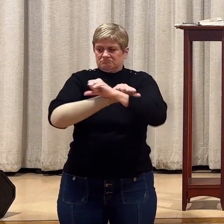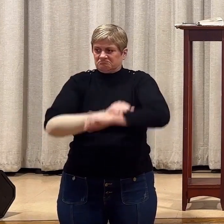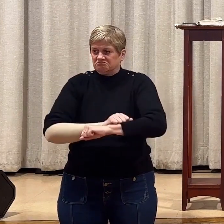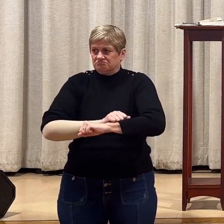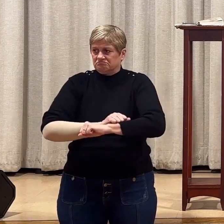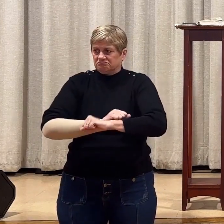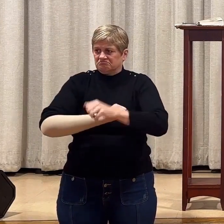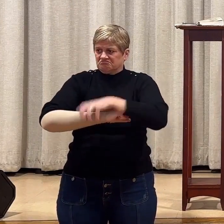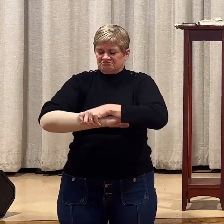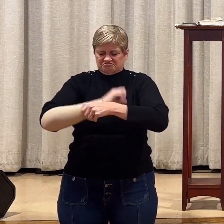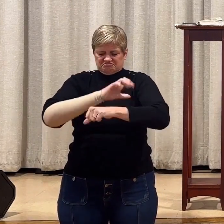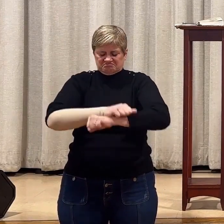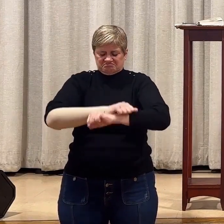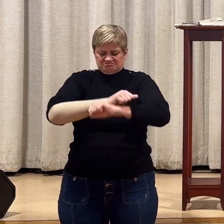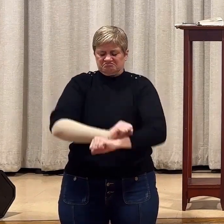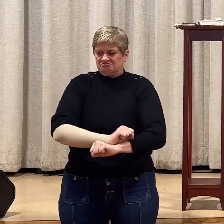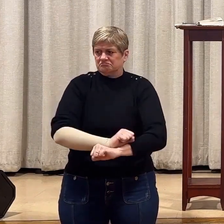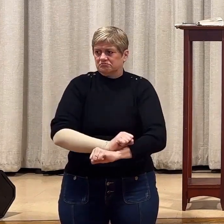shackled in chains.